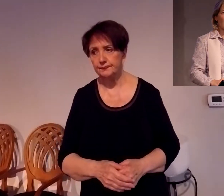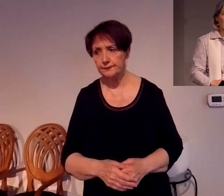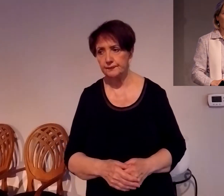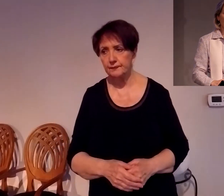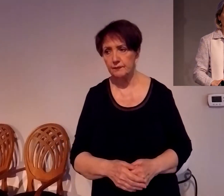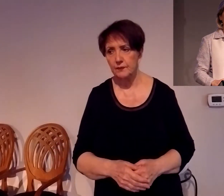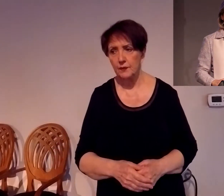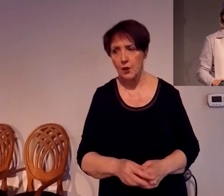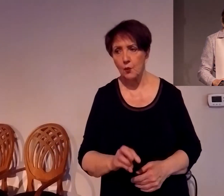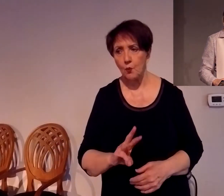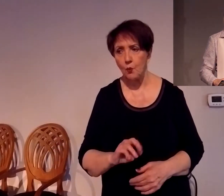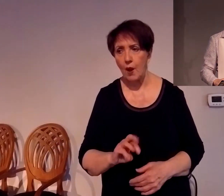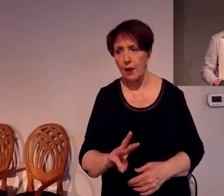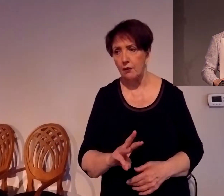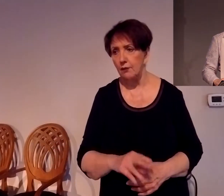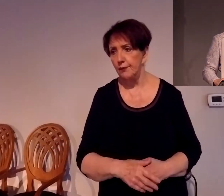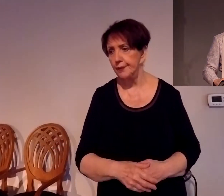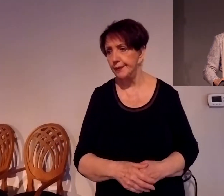Wow.